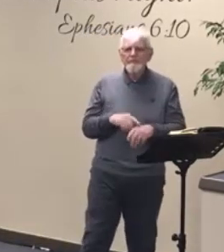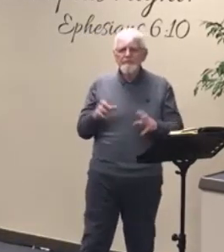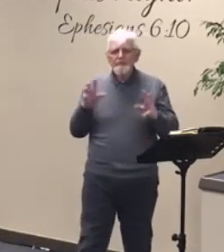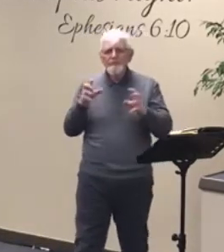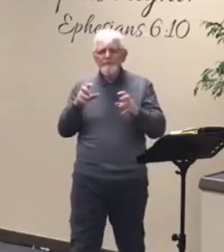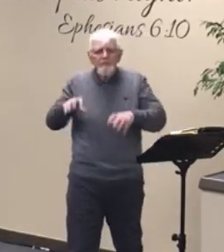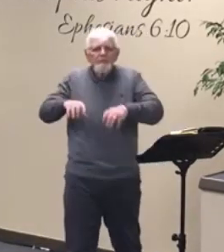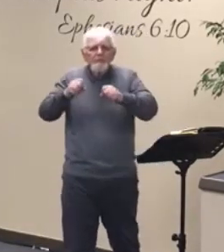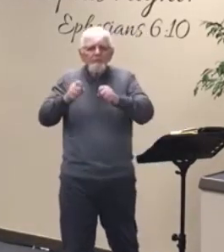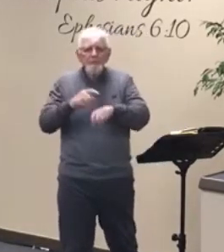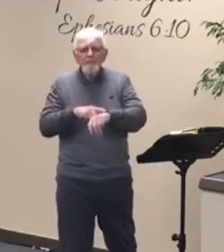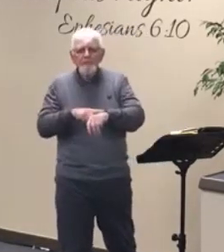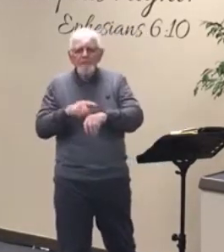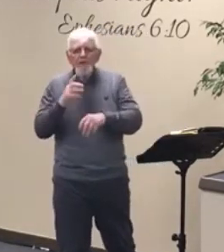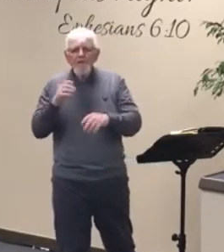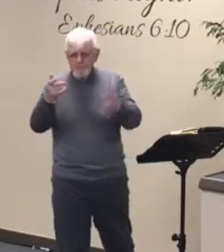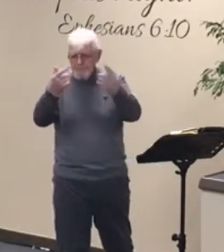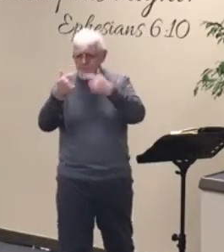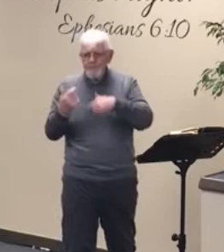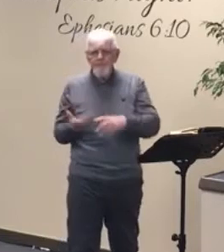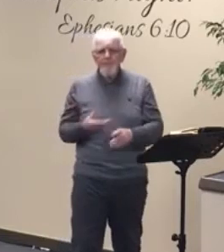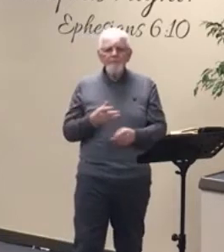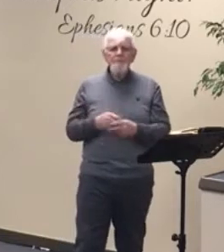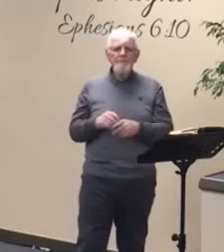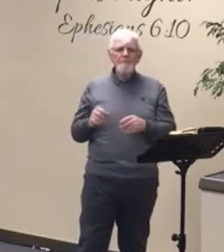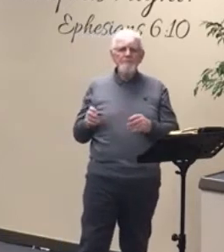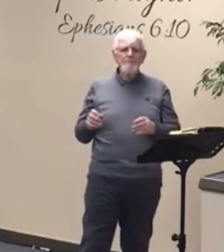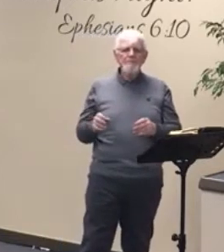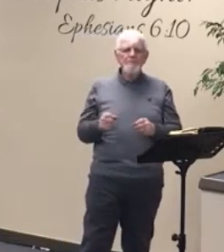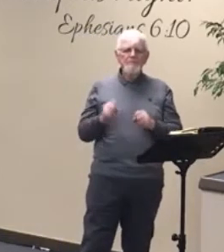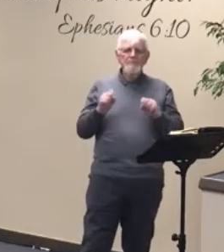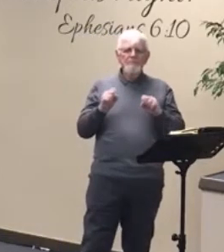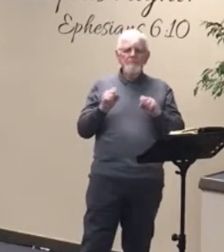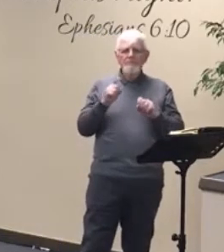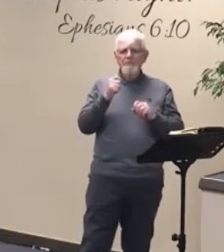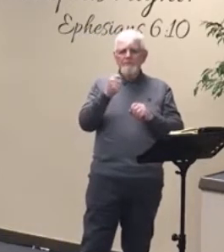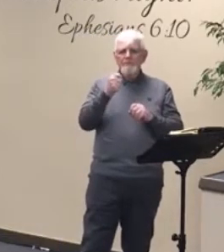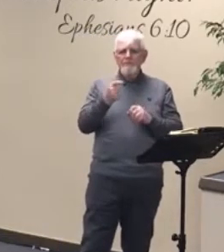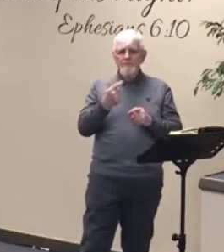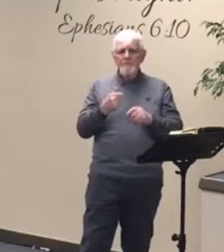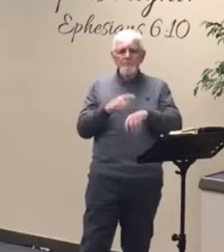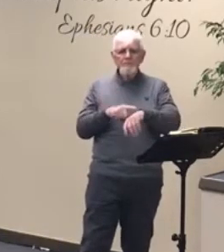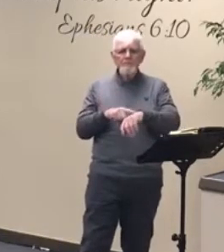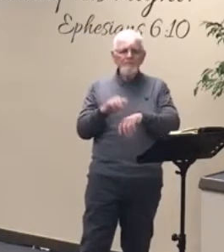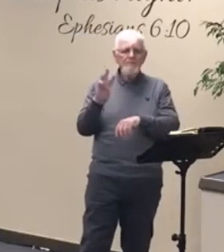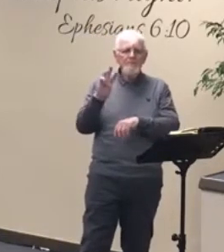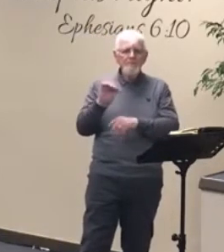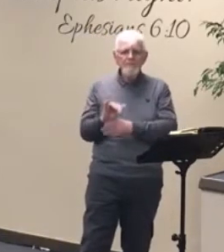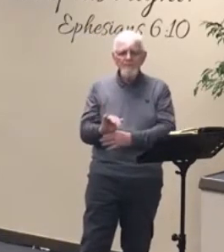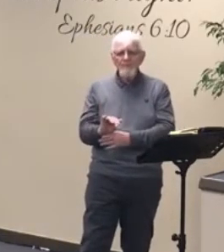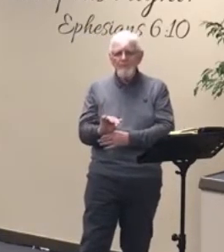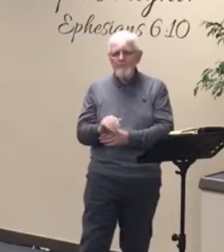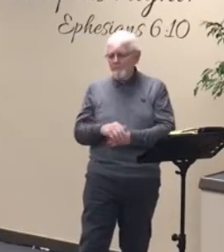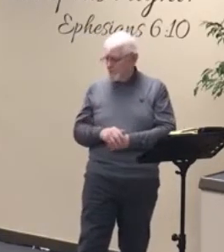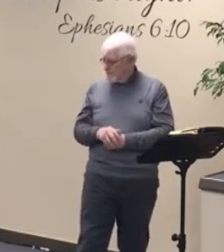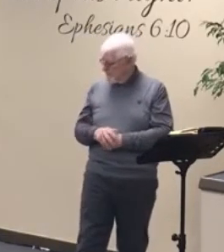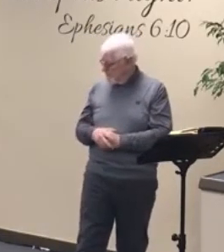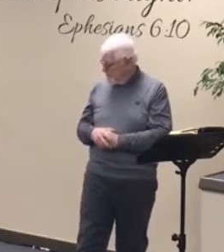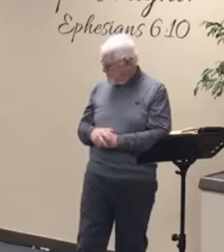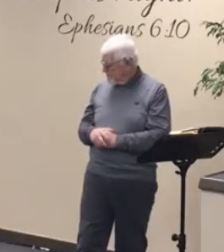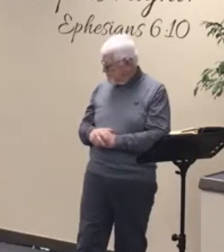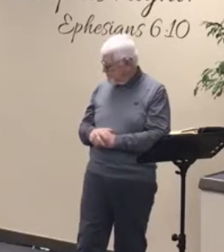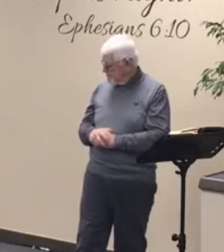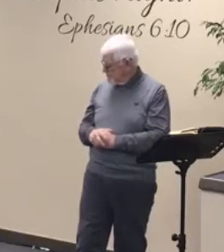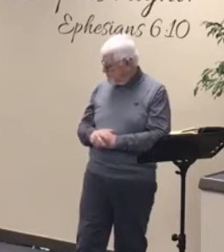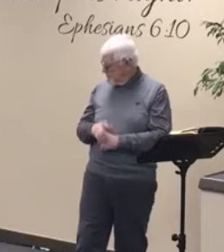time off, you have to make a little sacrifice here and there, and we'll have regular time, 6 o'clock in the evening. And if you guys